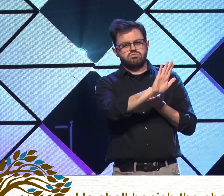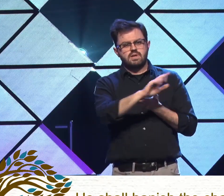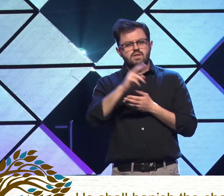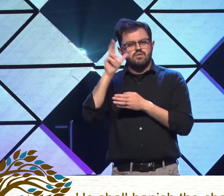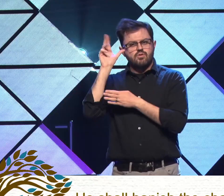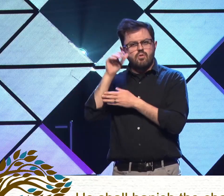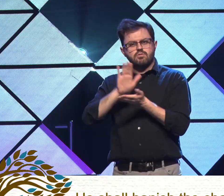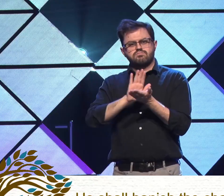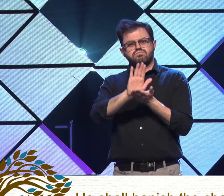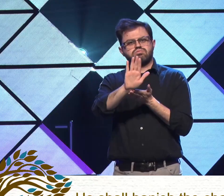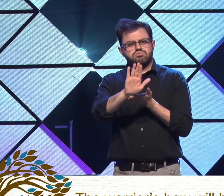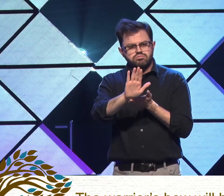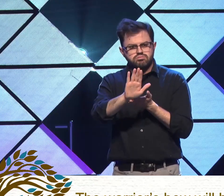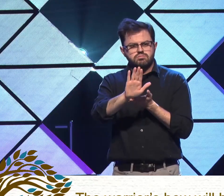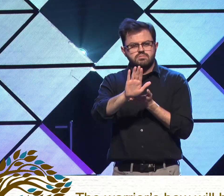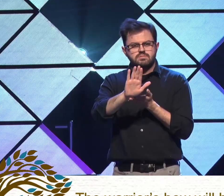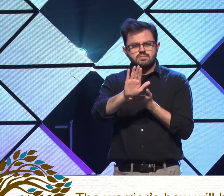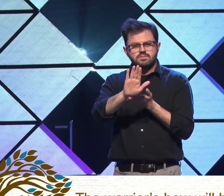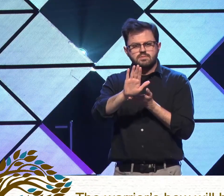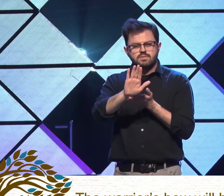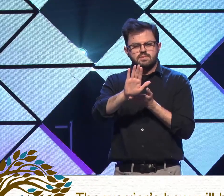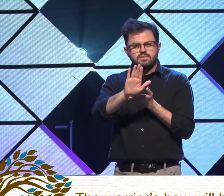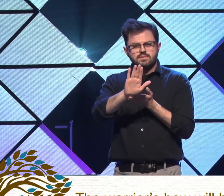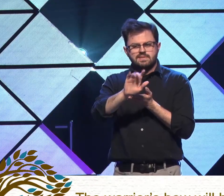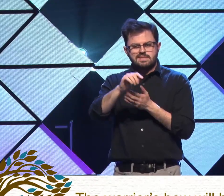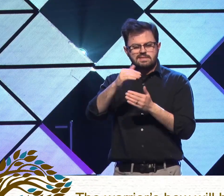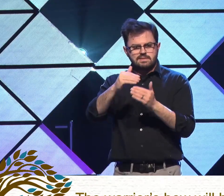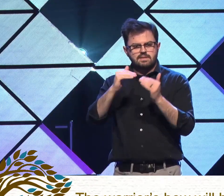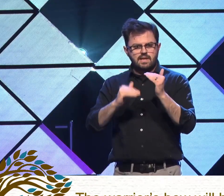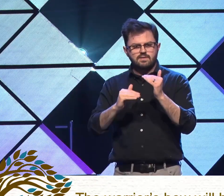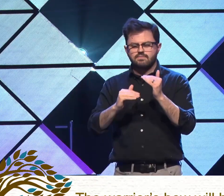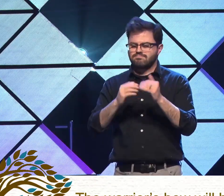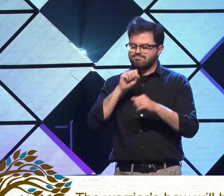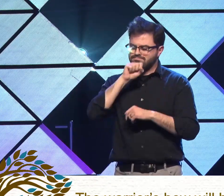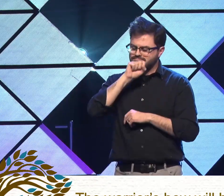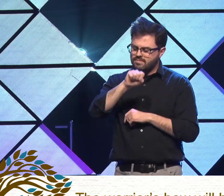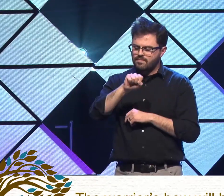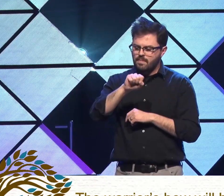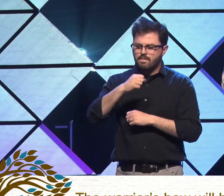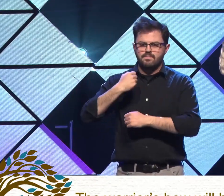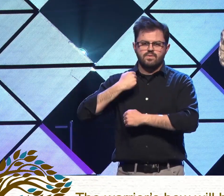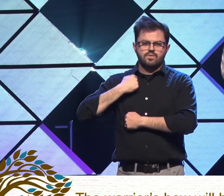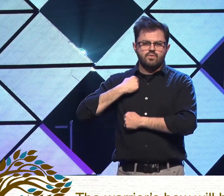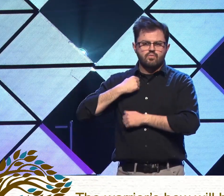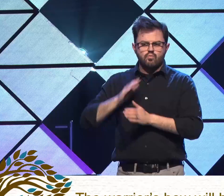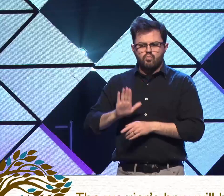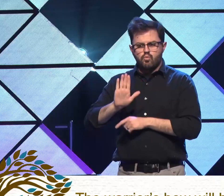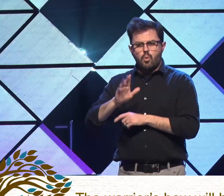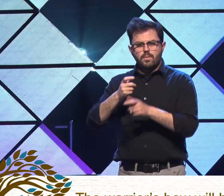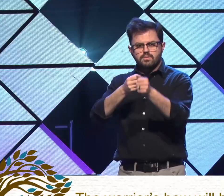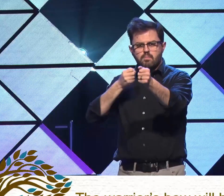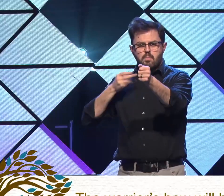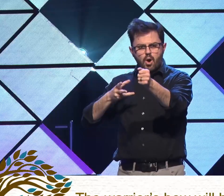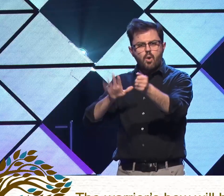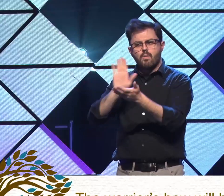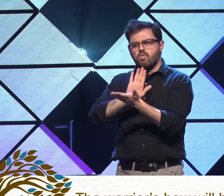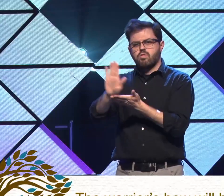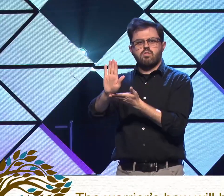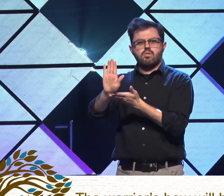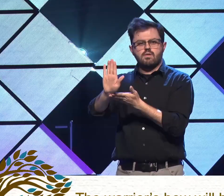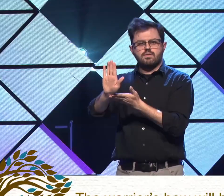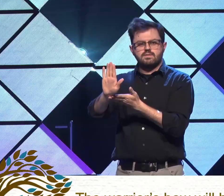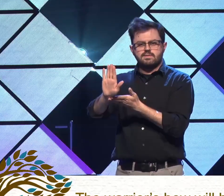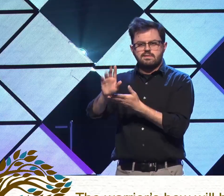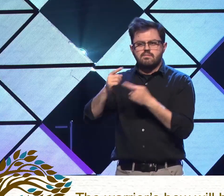The warriors, I love this line. The warrior's bow will be banished and he will proclaim peace to the nations. Right?